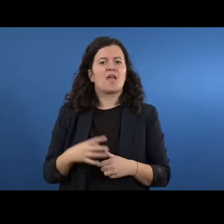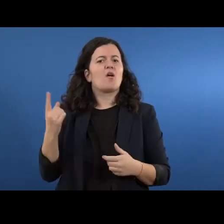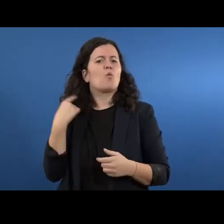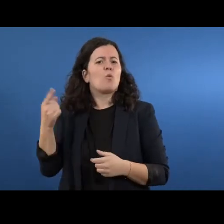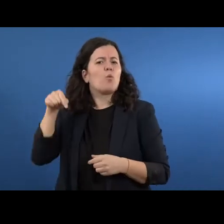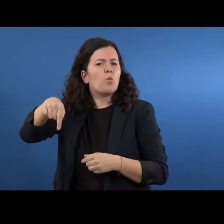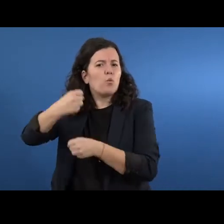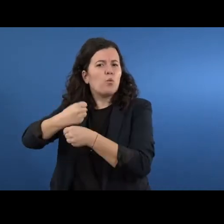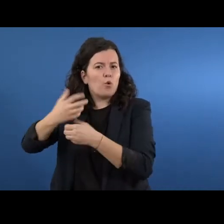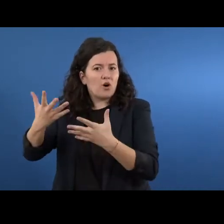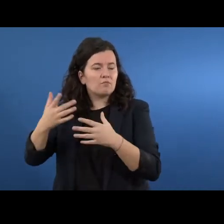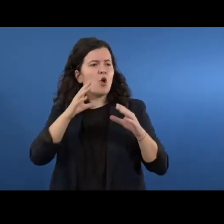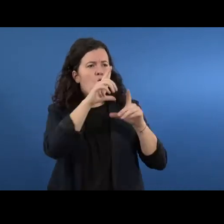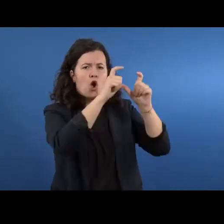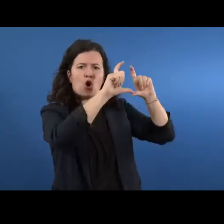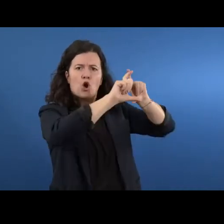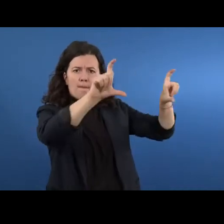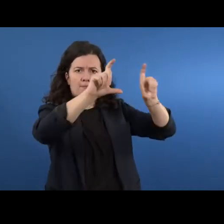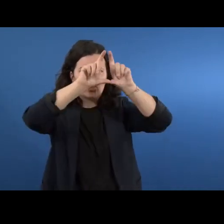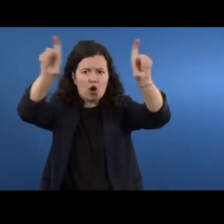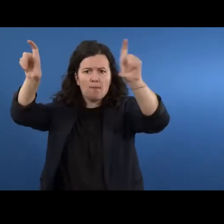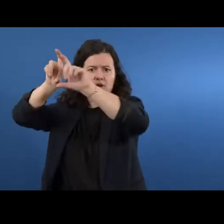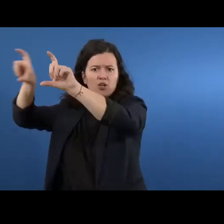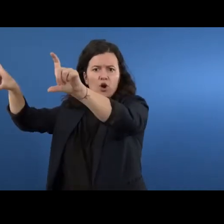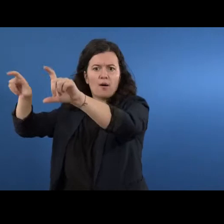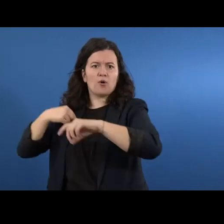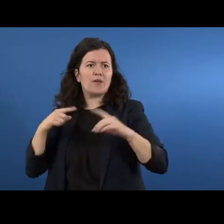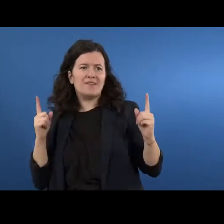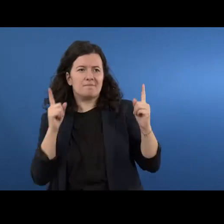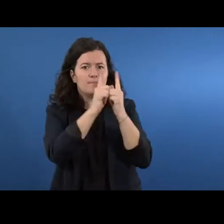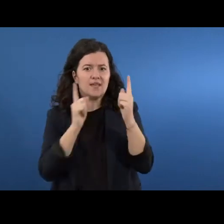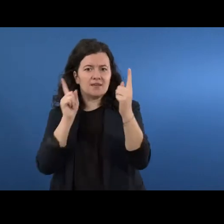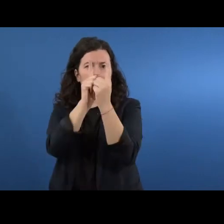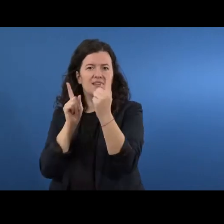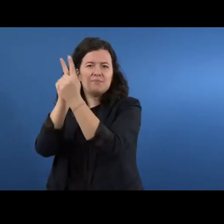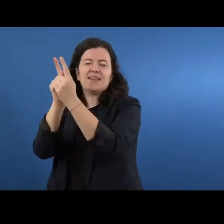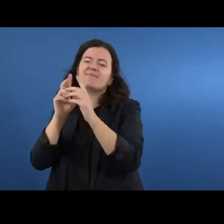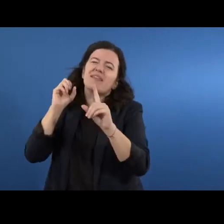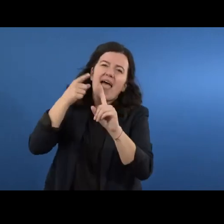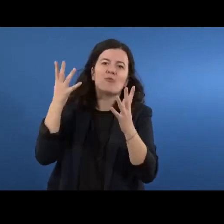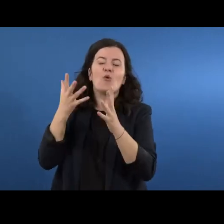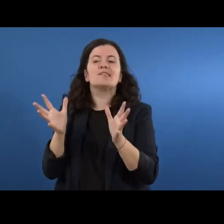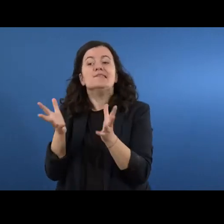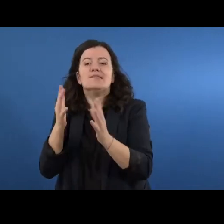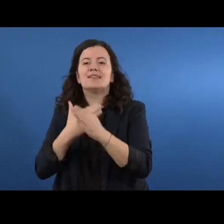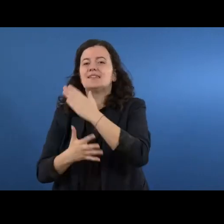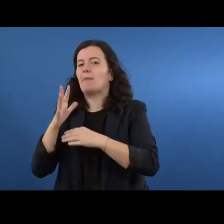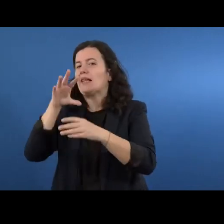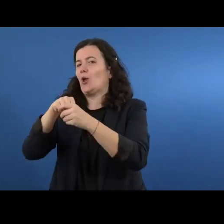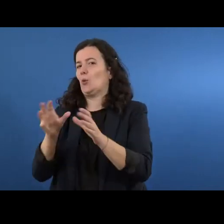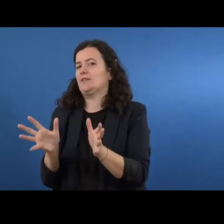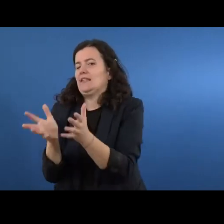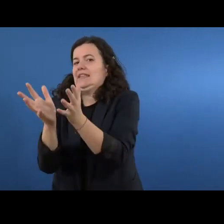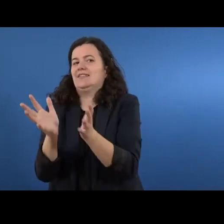meet companies where they are and apply friendly pressure on to be able to promote more disability-inclusive workplaces. But more